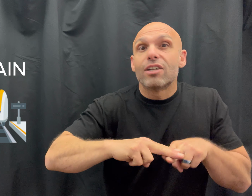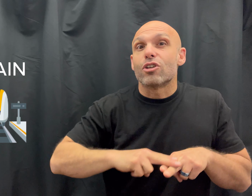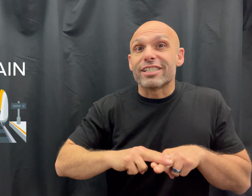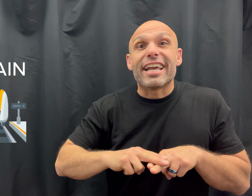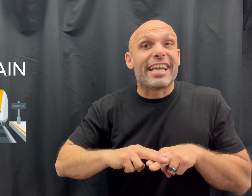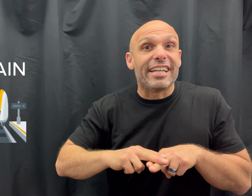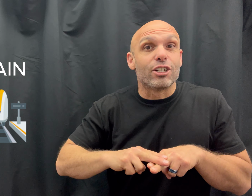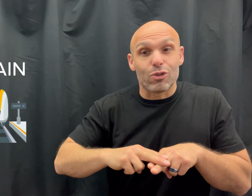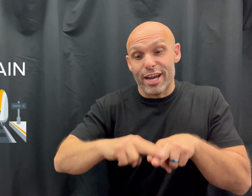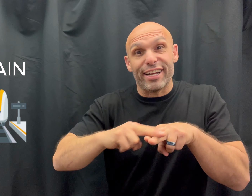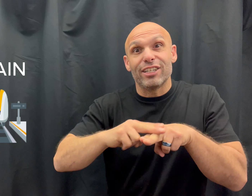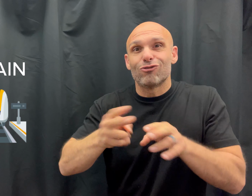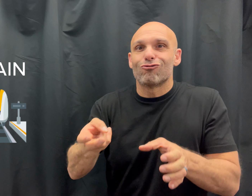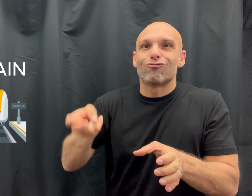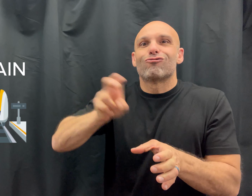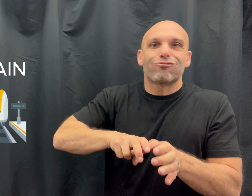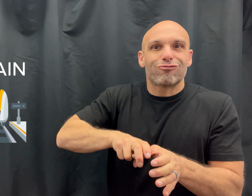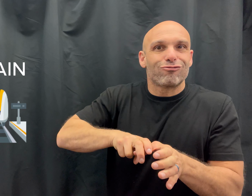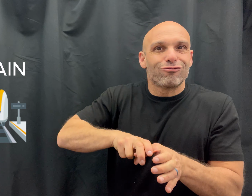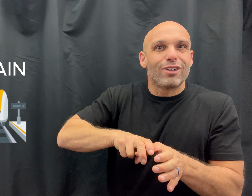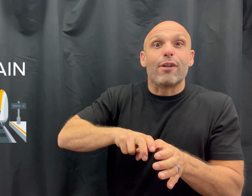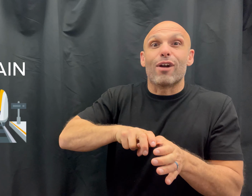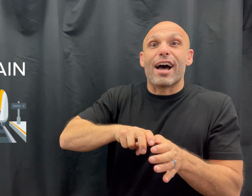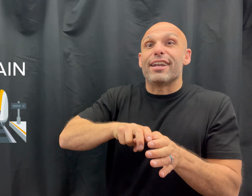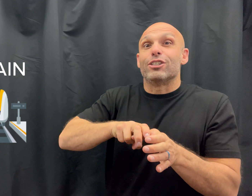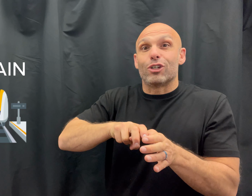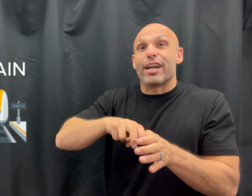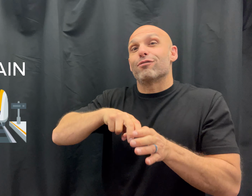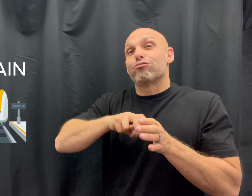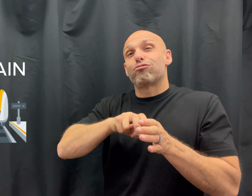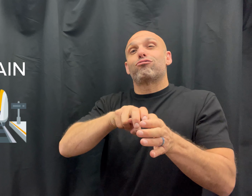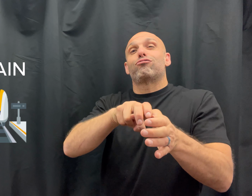can say get in the train and ride the train.